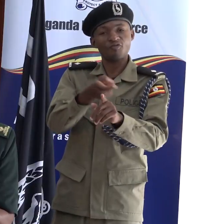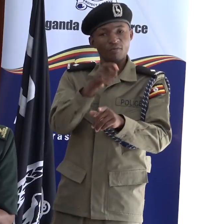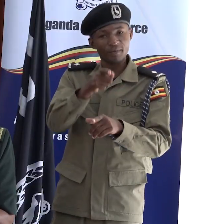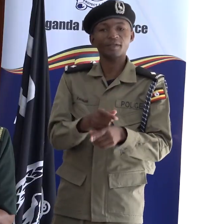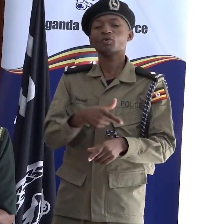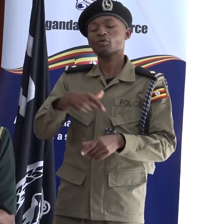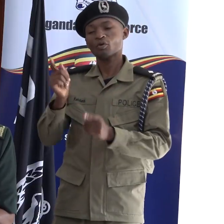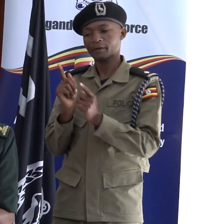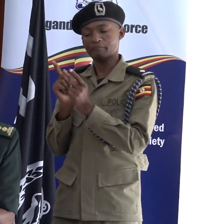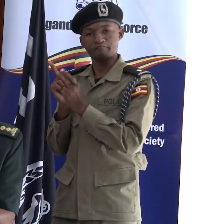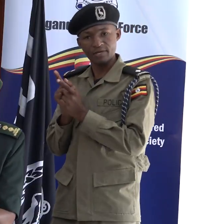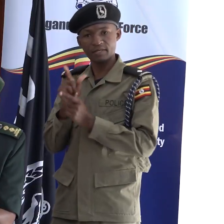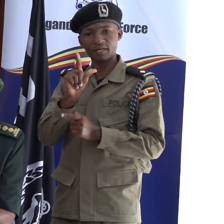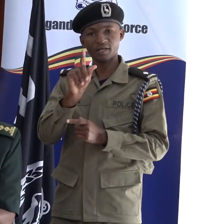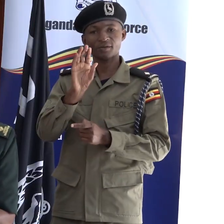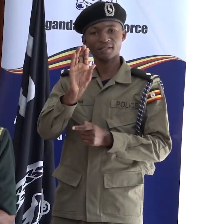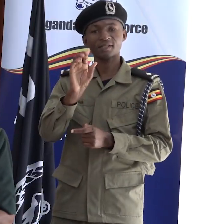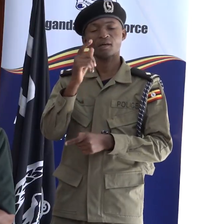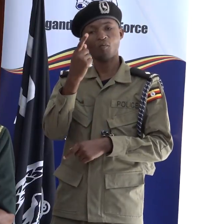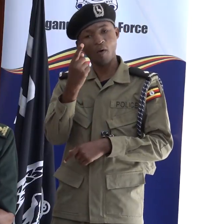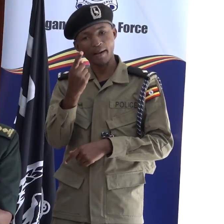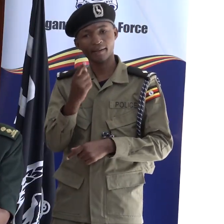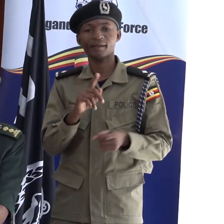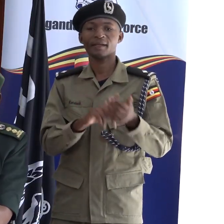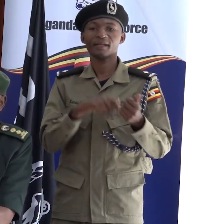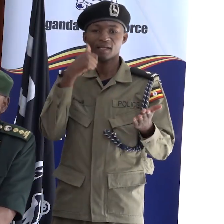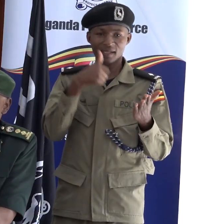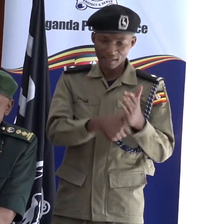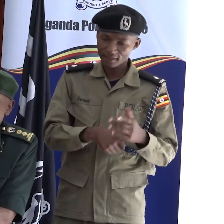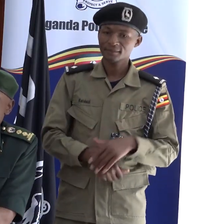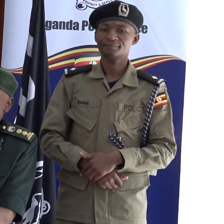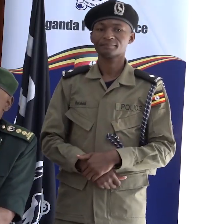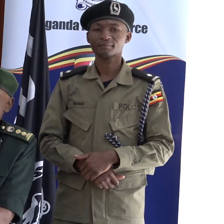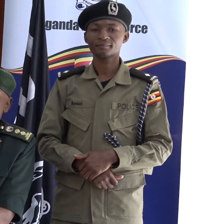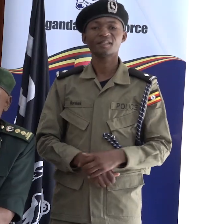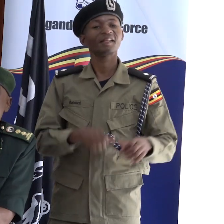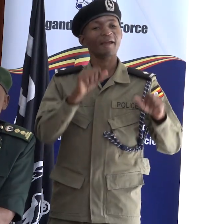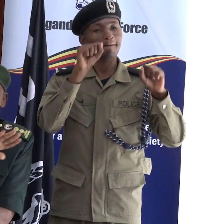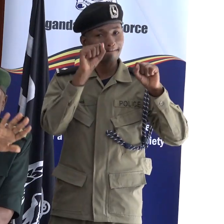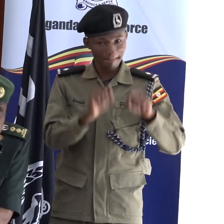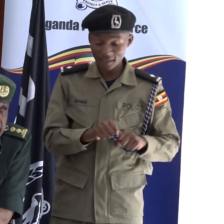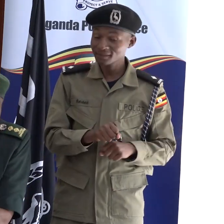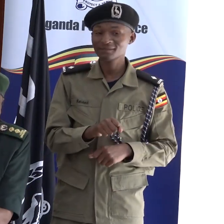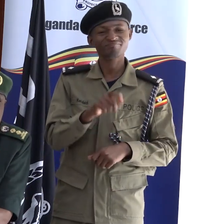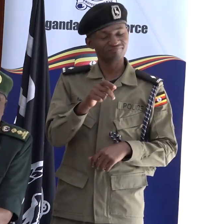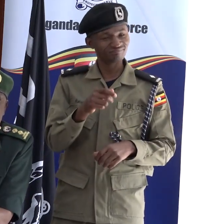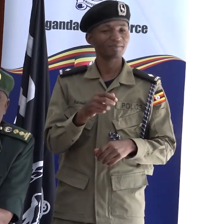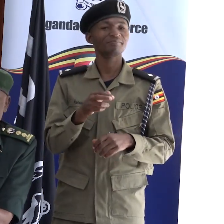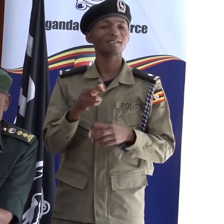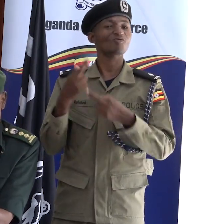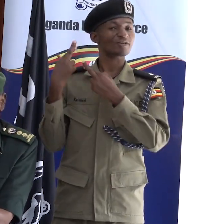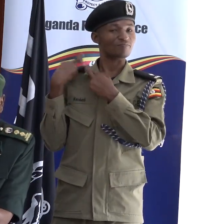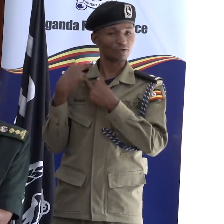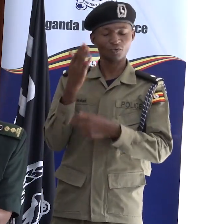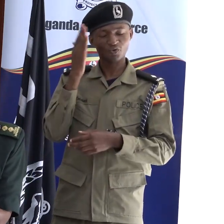a letter. The LC1 chairman or whoever it is must be the one who knows